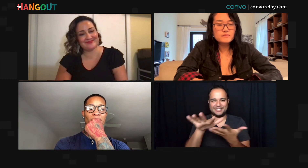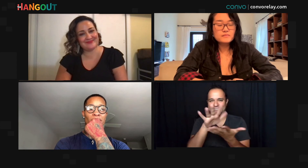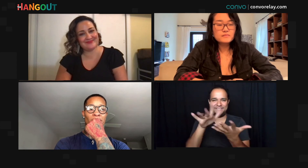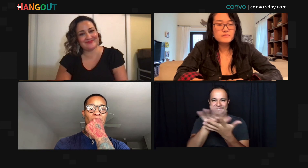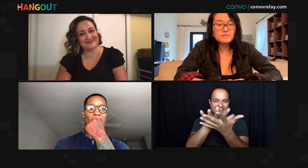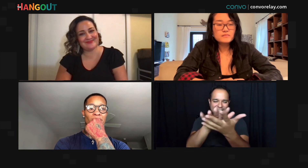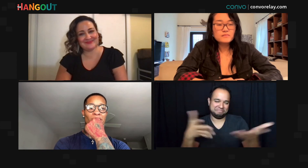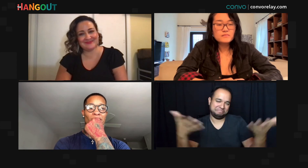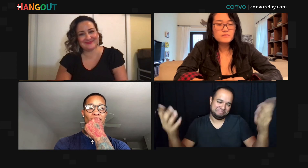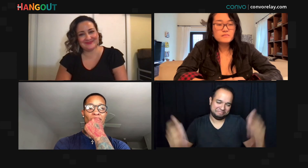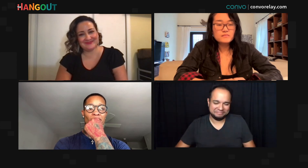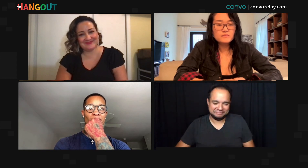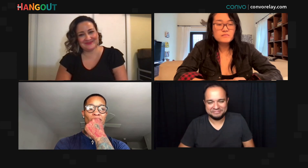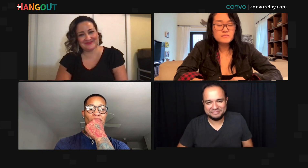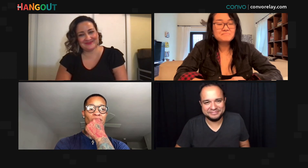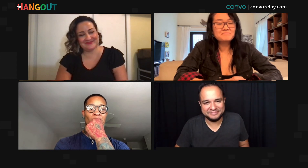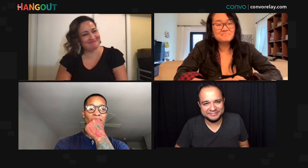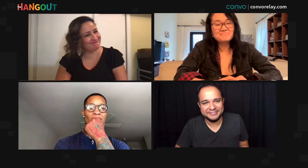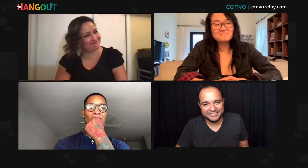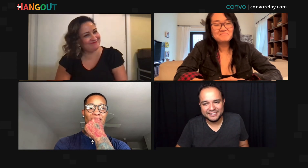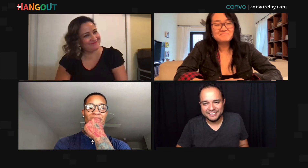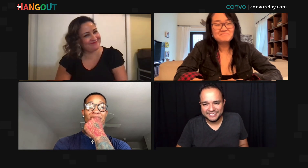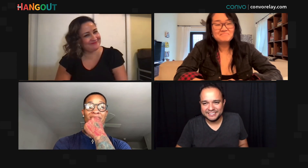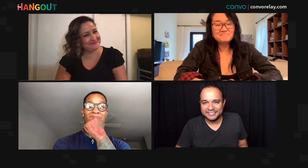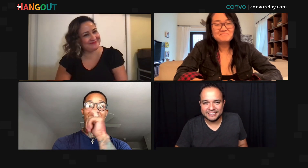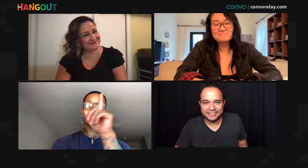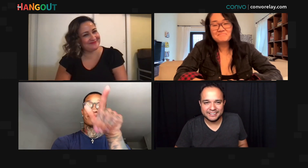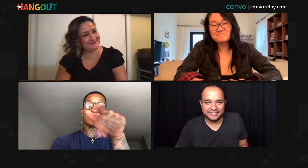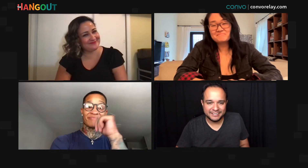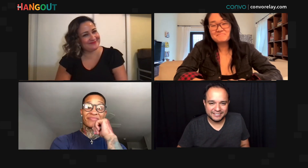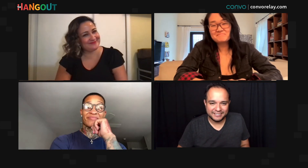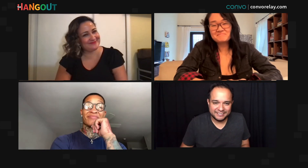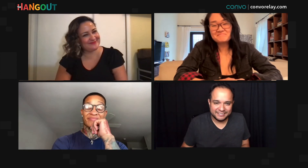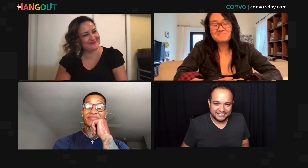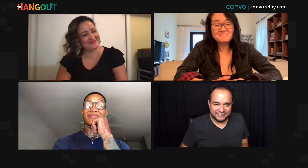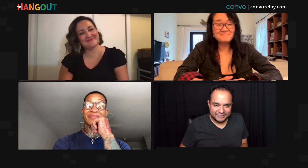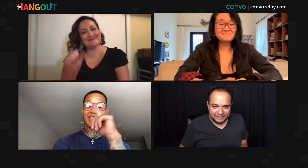changed my mind on them. So I don't know. I had a bunch of differing experiences.